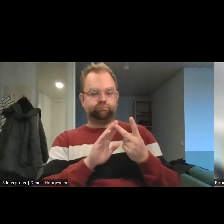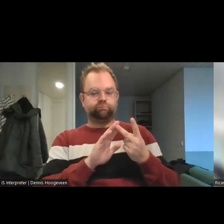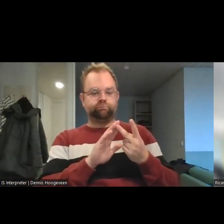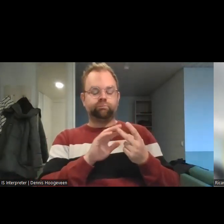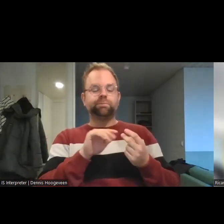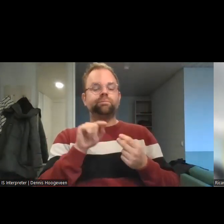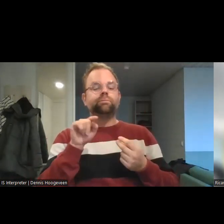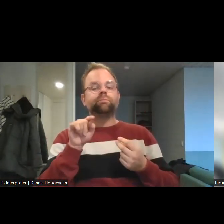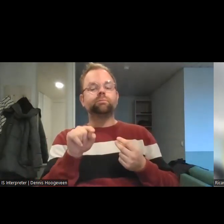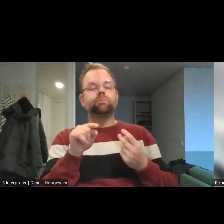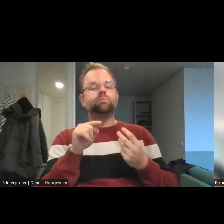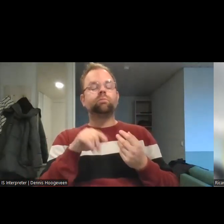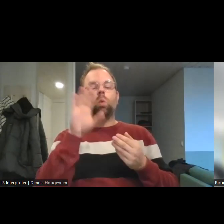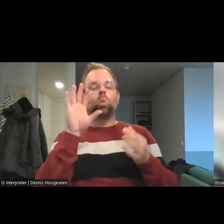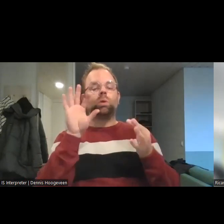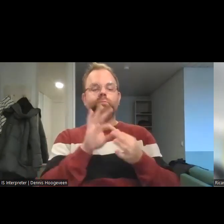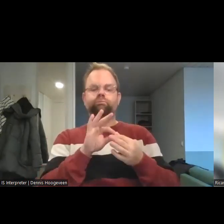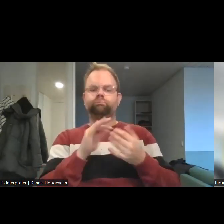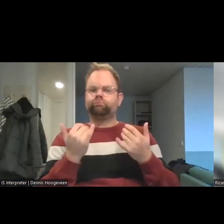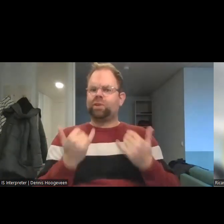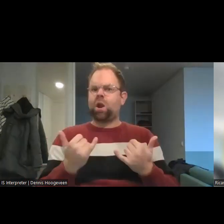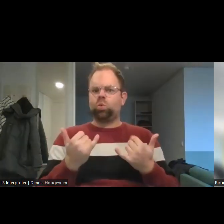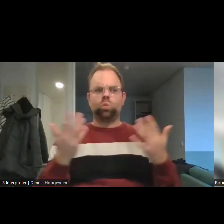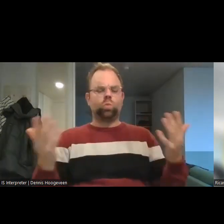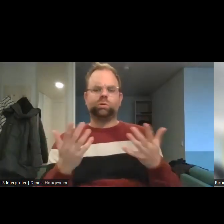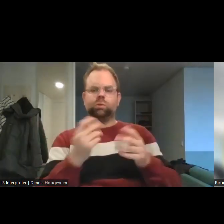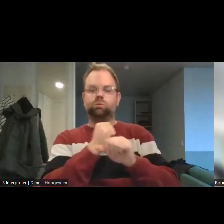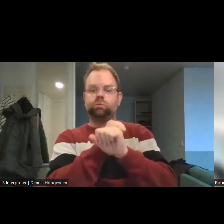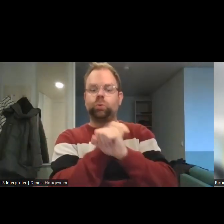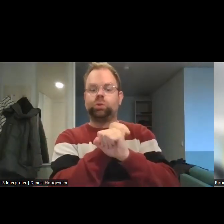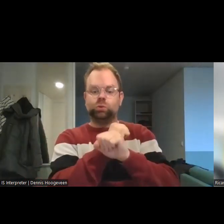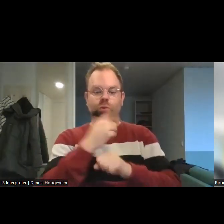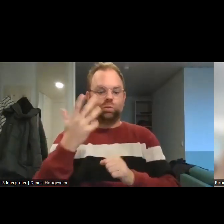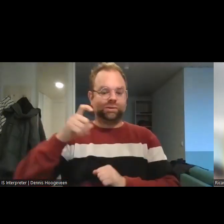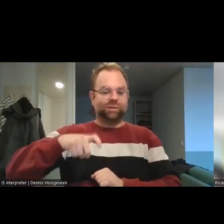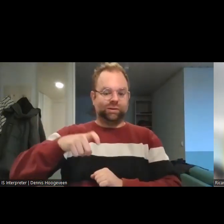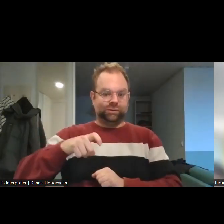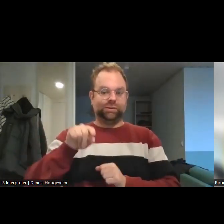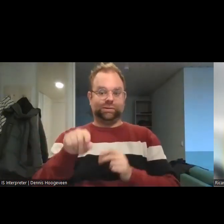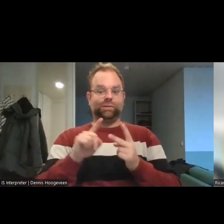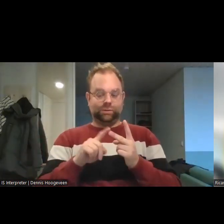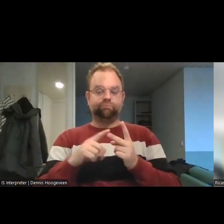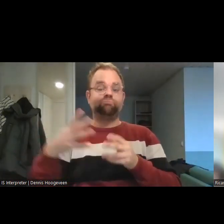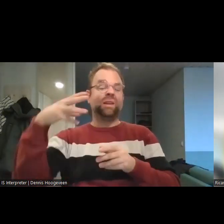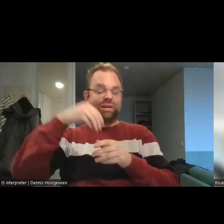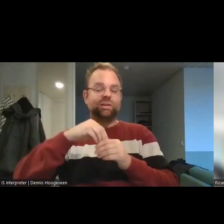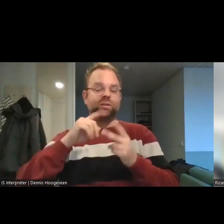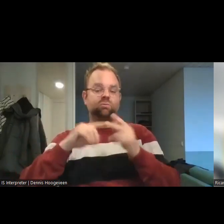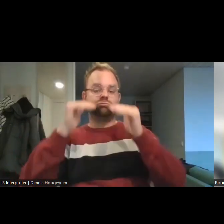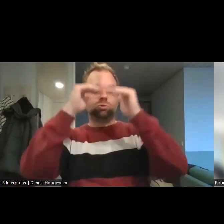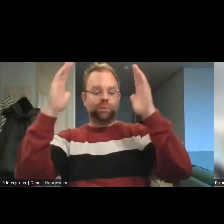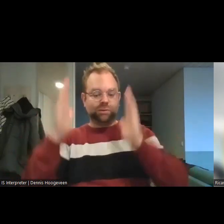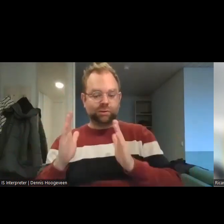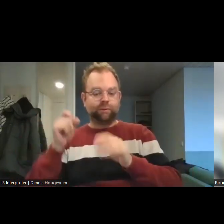domestic violence, homelessness, so people with disabilities who may be